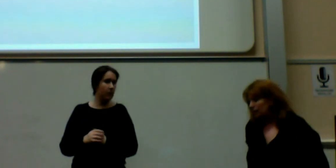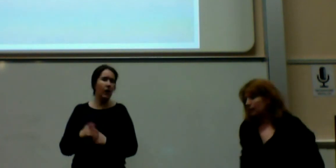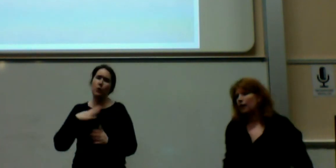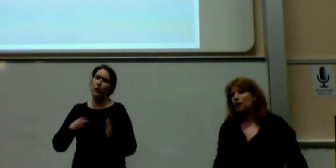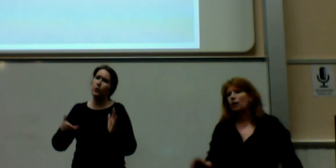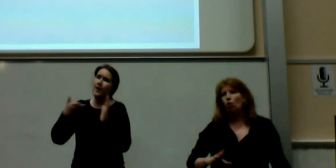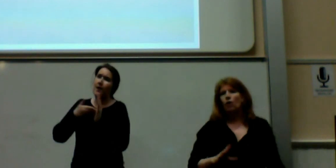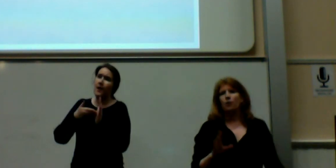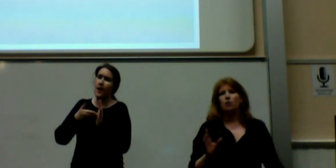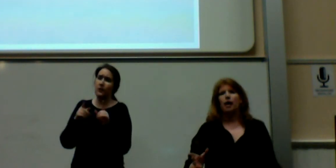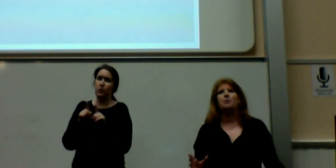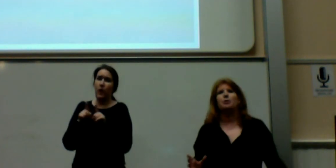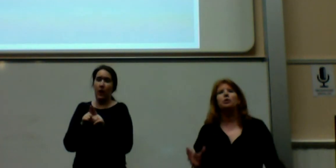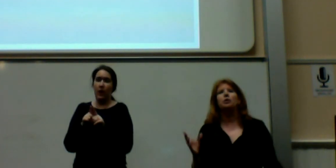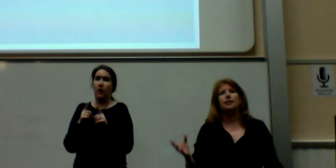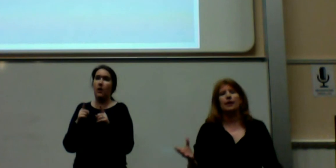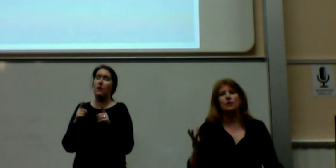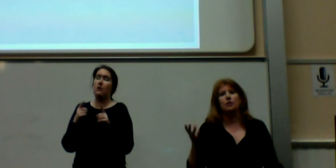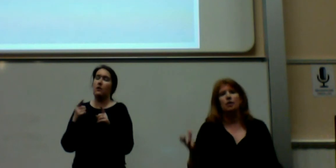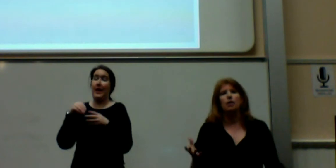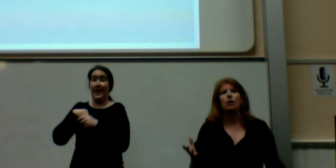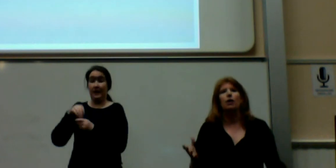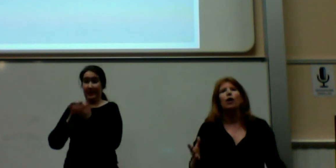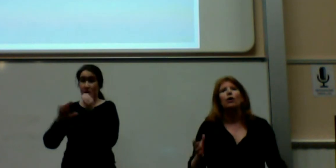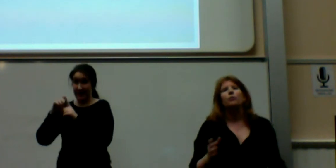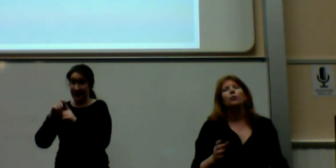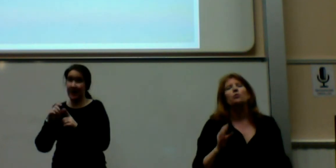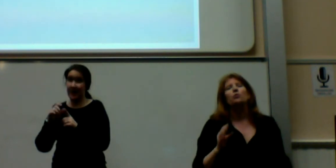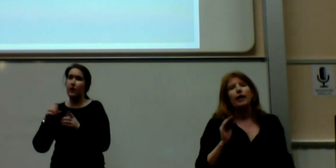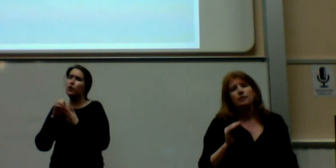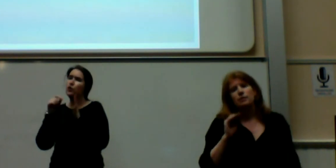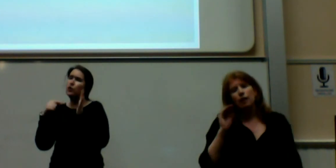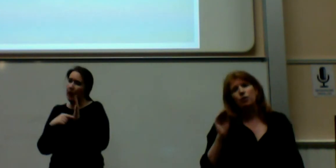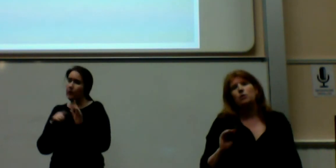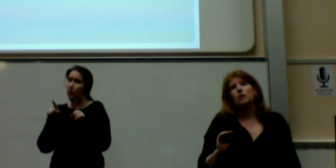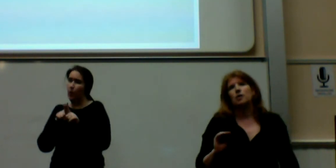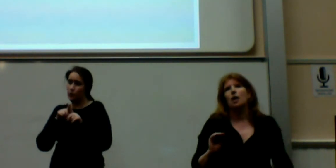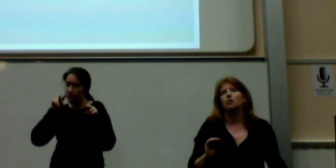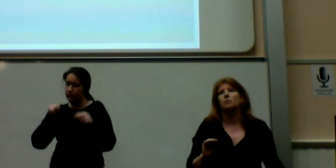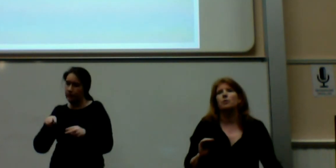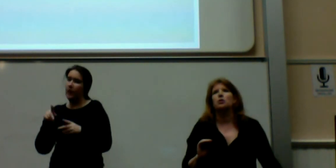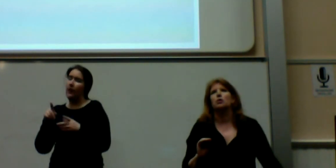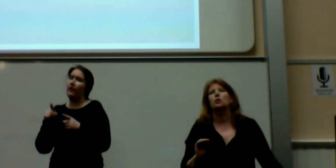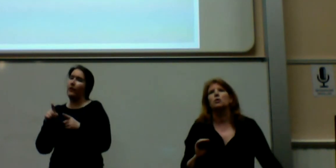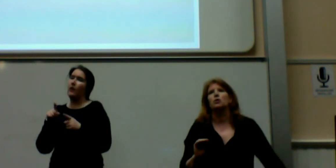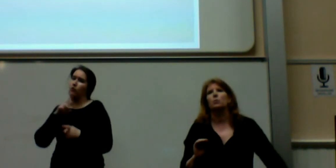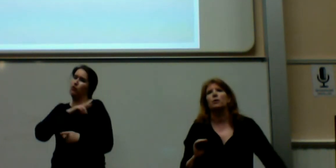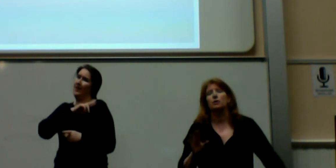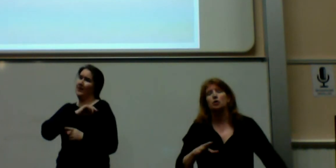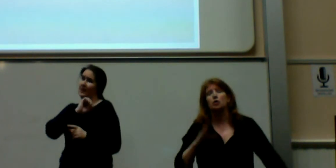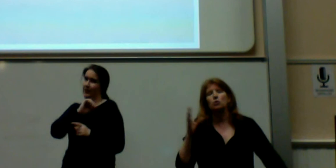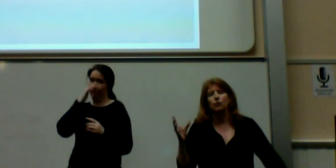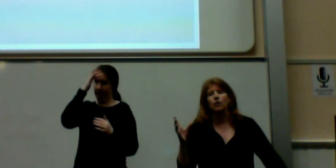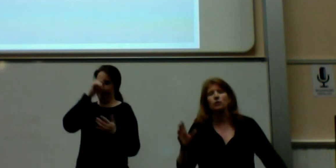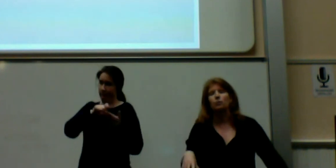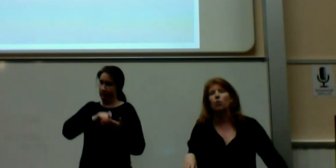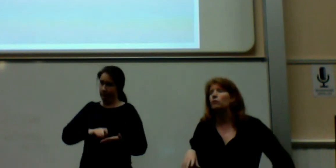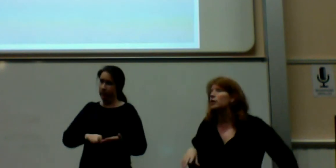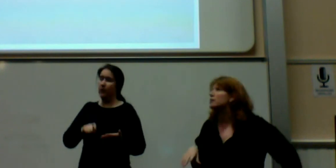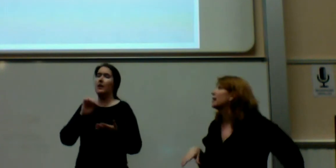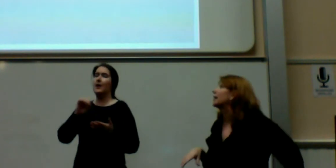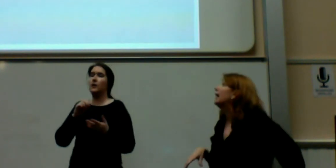add that a whole other chapter looks at this data through REST's other unique contribution to the field